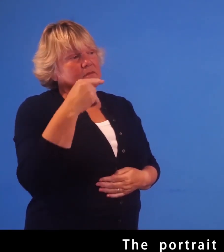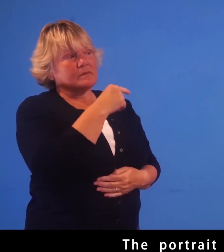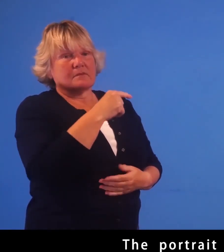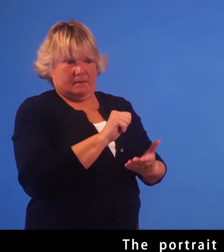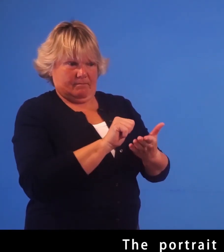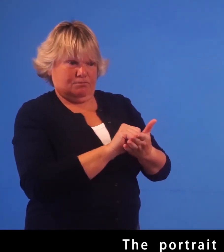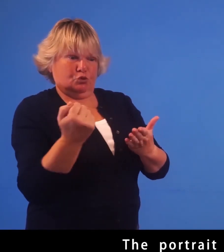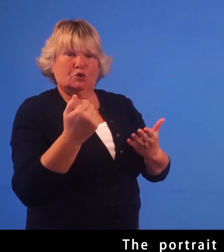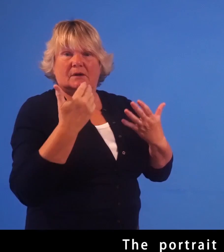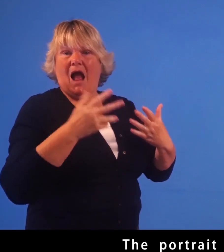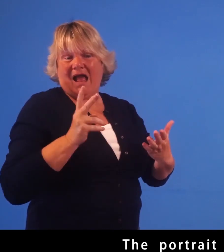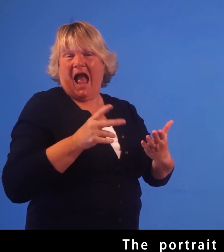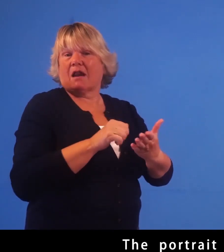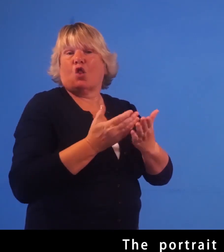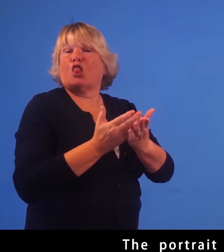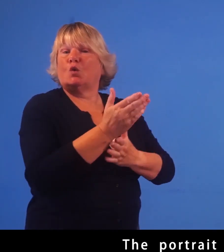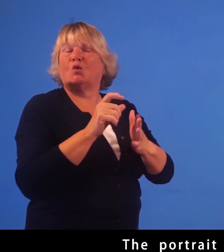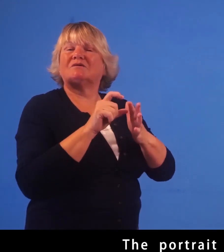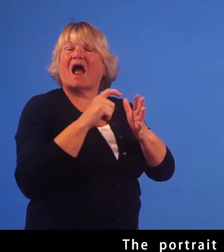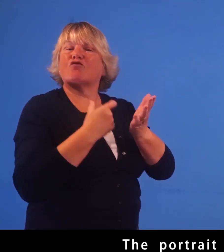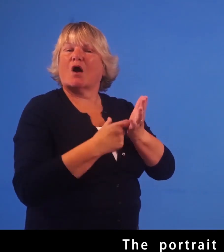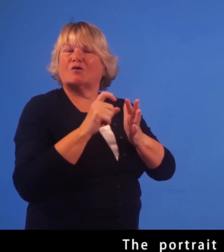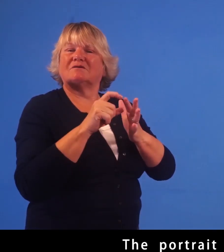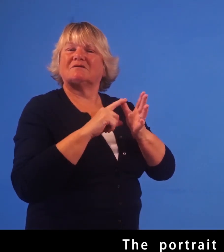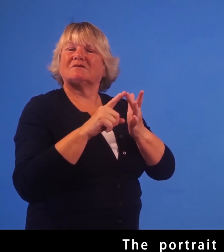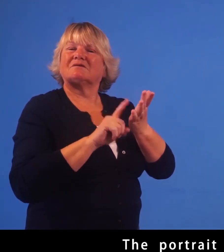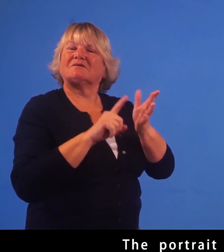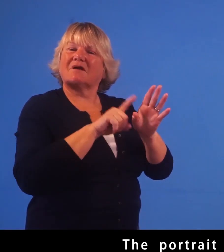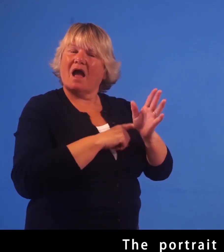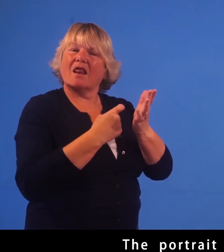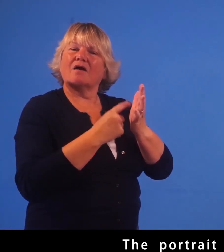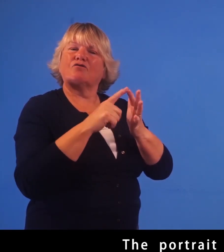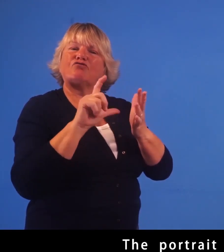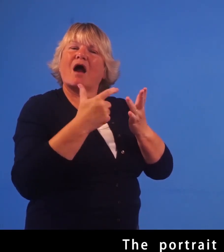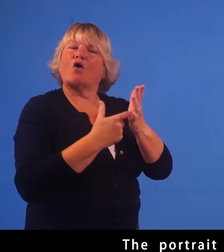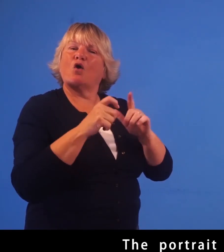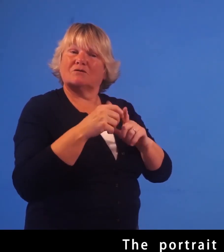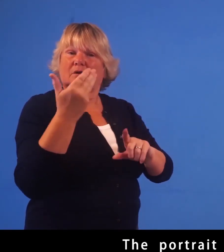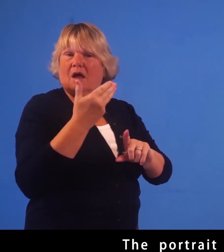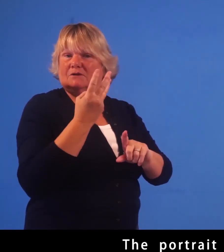The portrait was reproduced in the Daily Record in 1936.